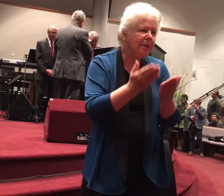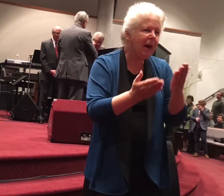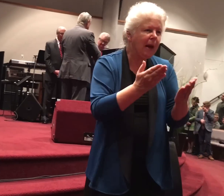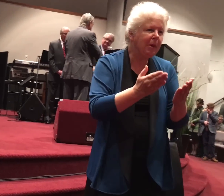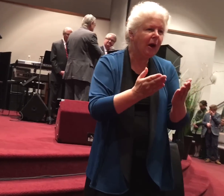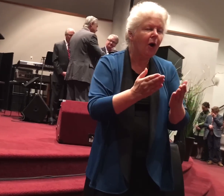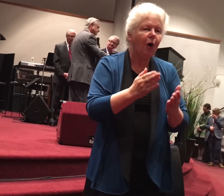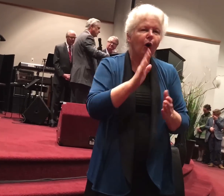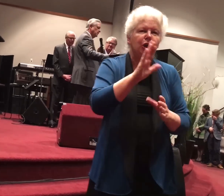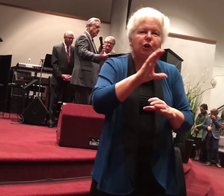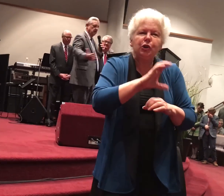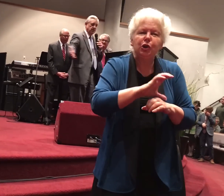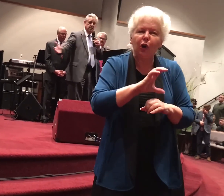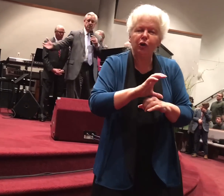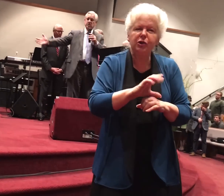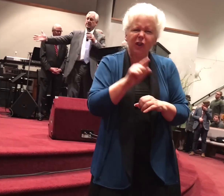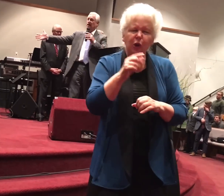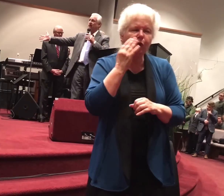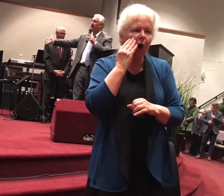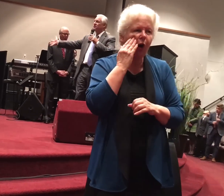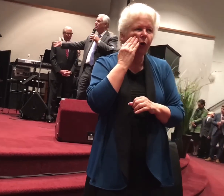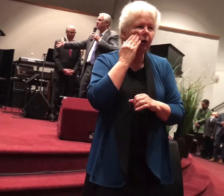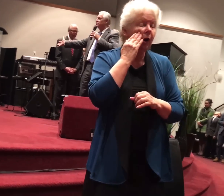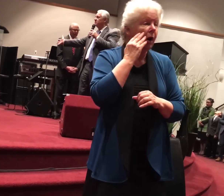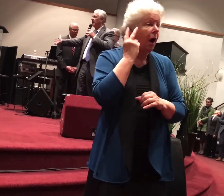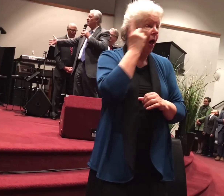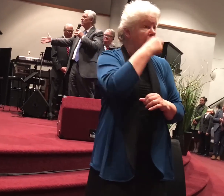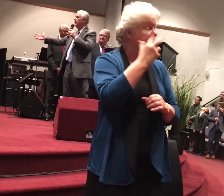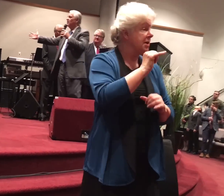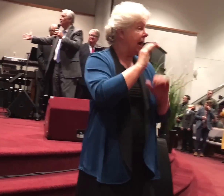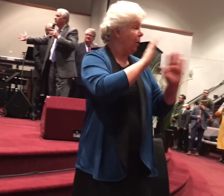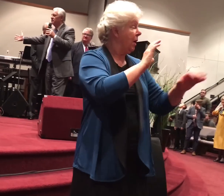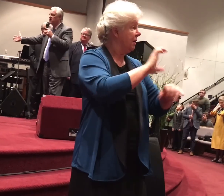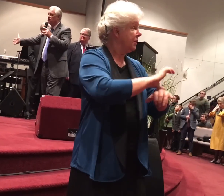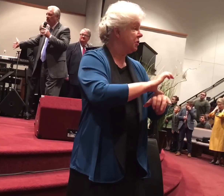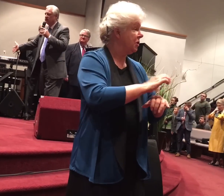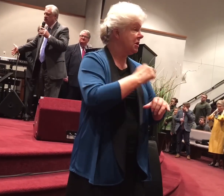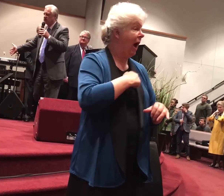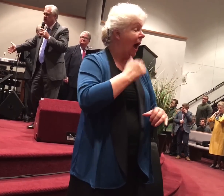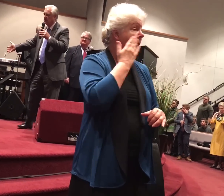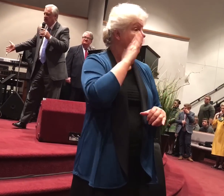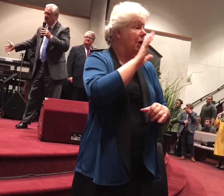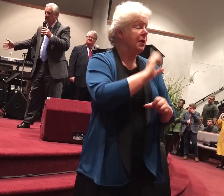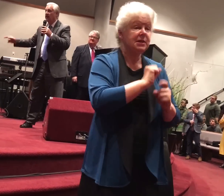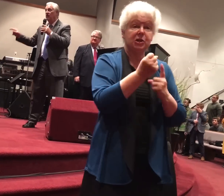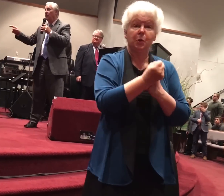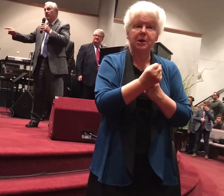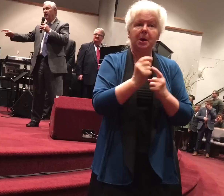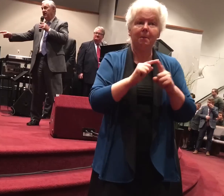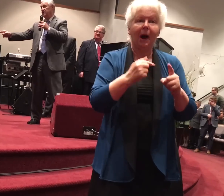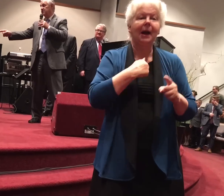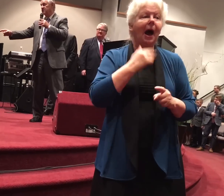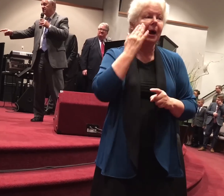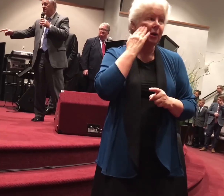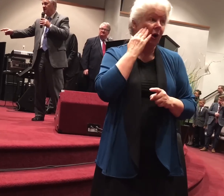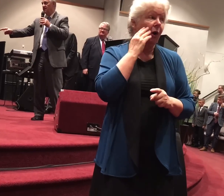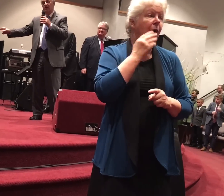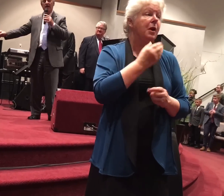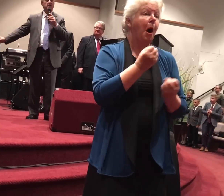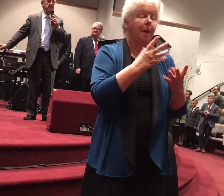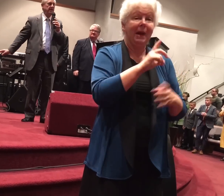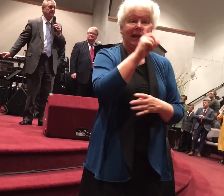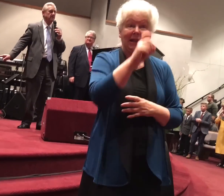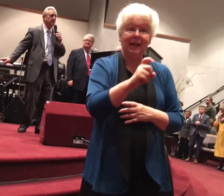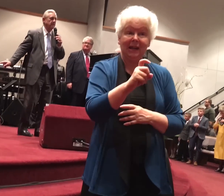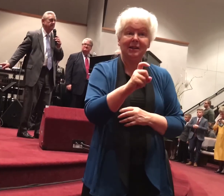needs are in your church, looks like you got a great church. I don't really know the situations, but I know their needs.